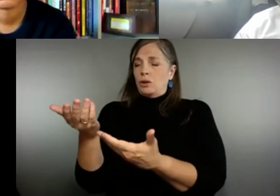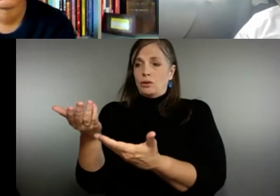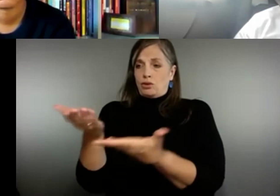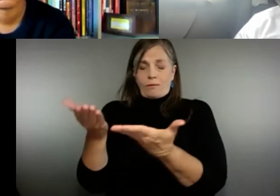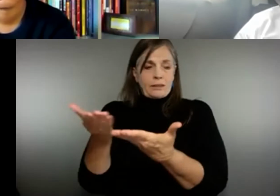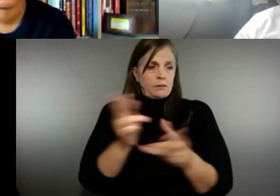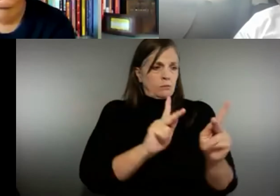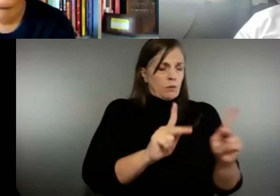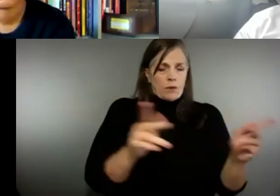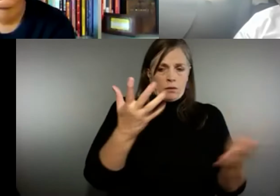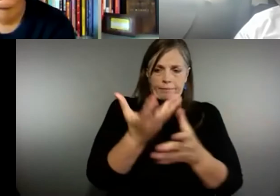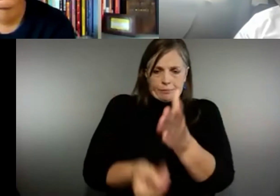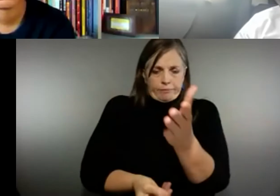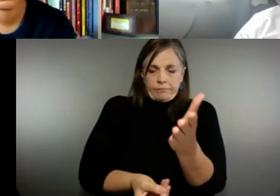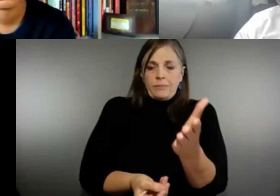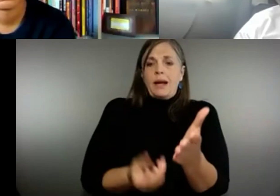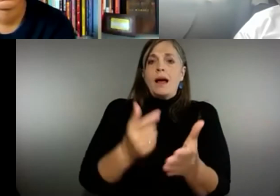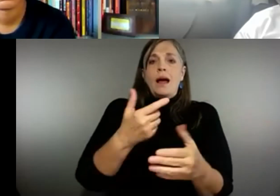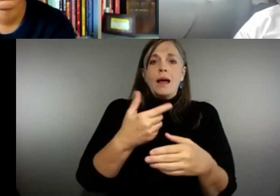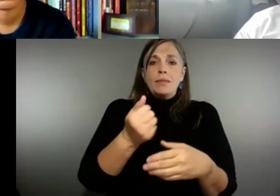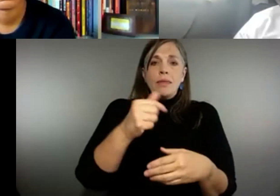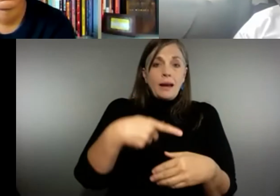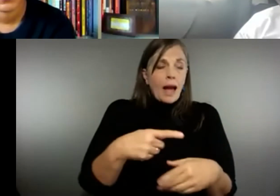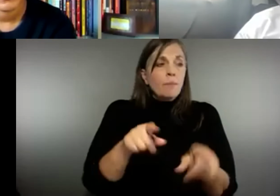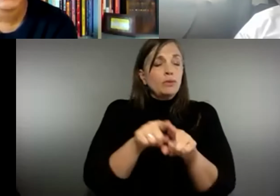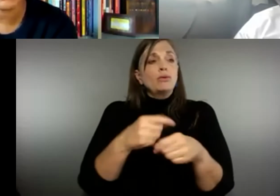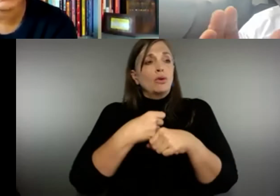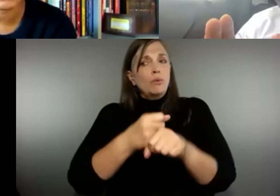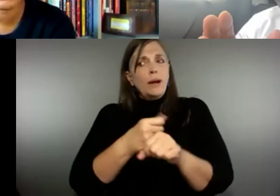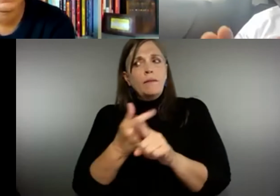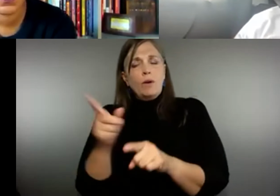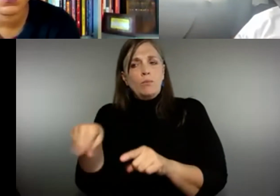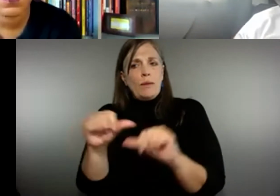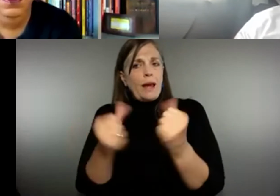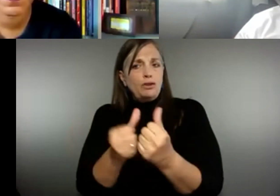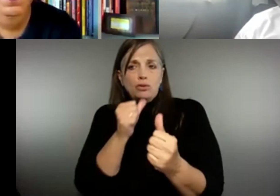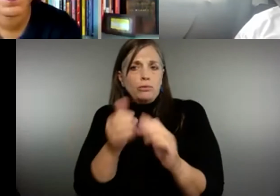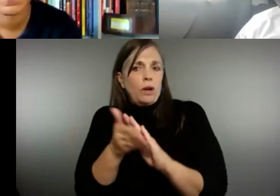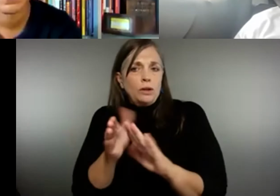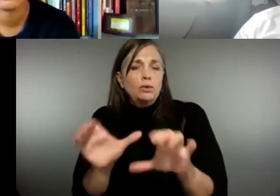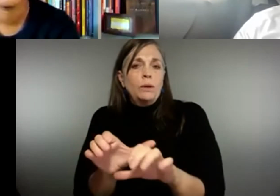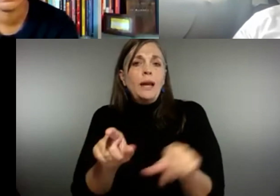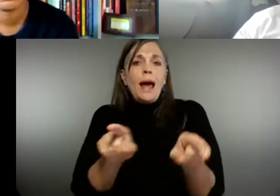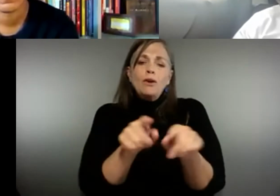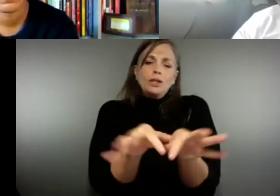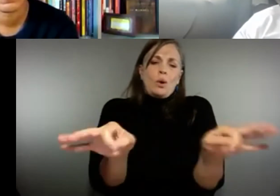also created by the lack of what we're doing in our agencies and lastly if i must say language access